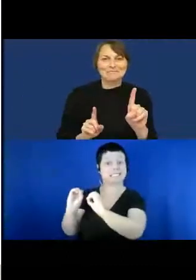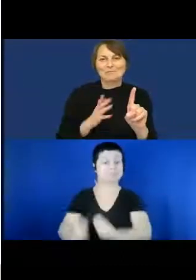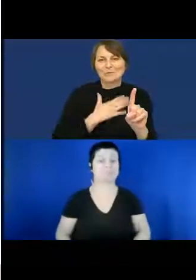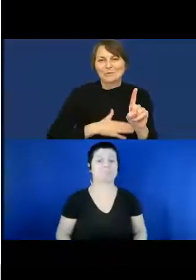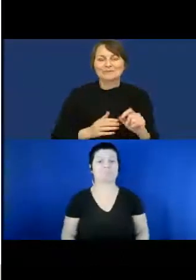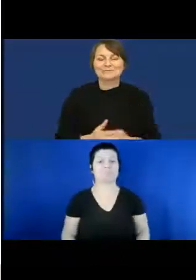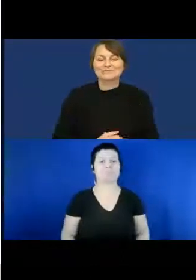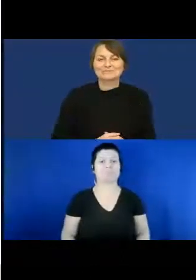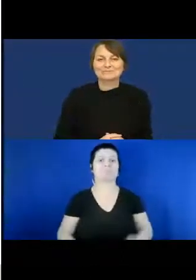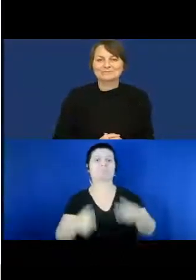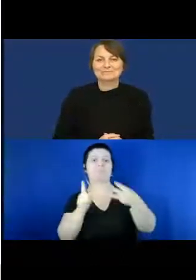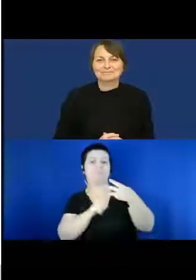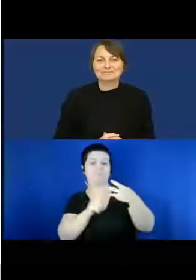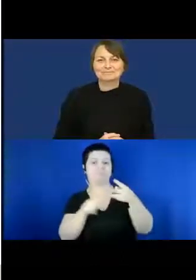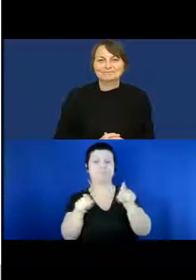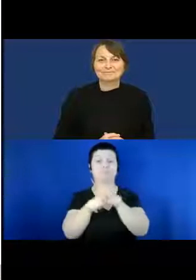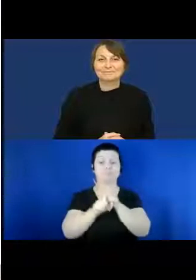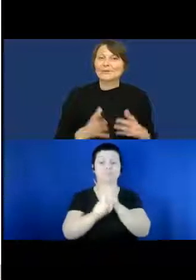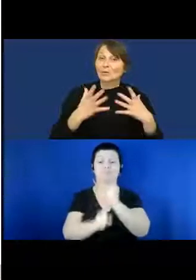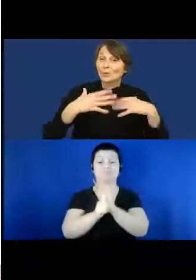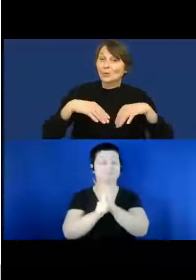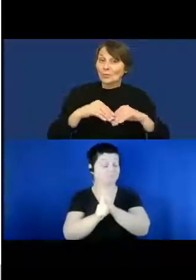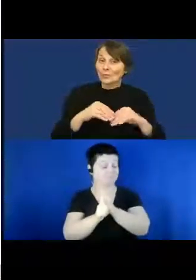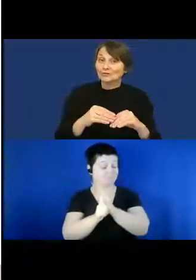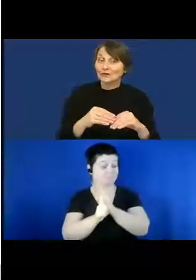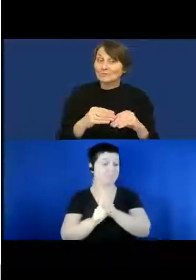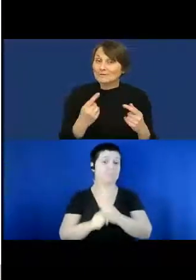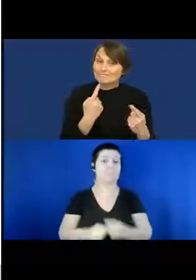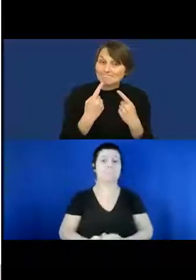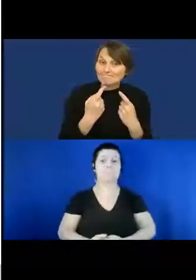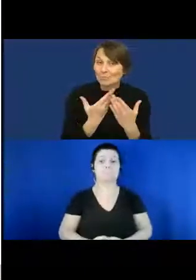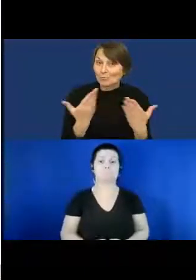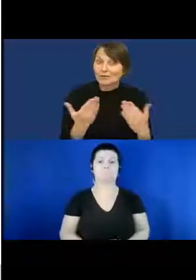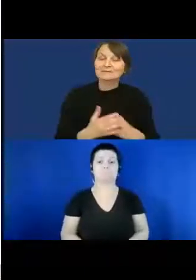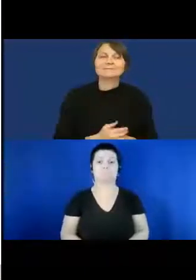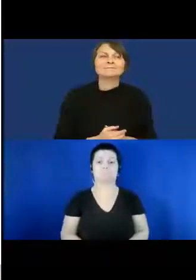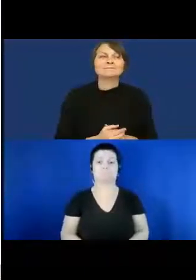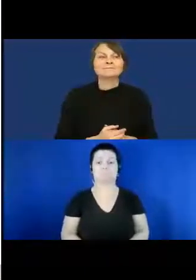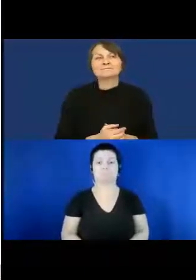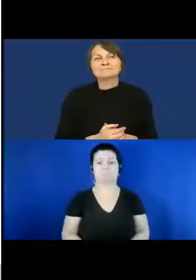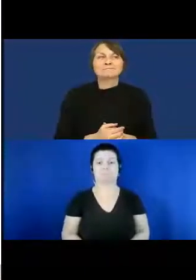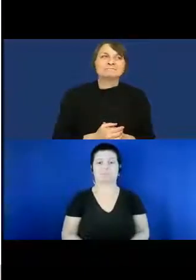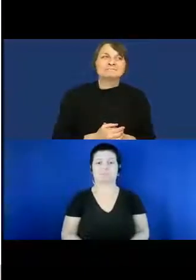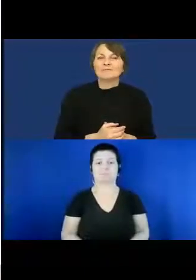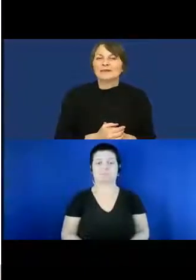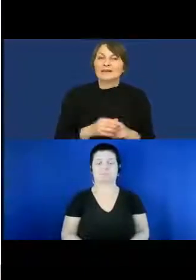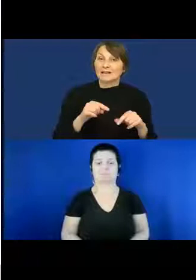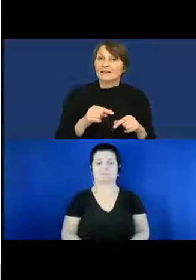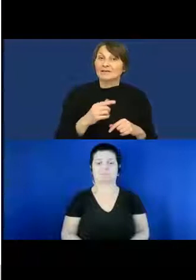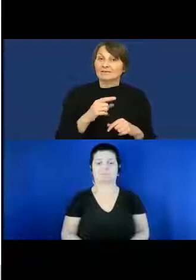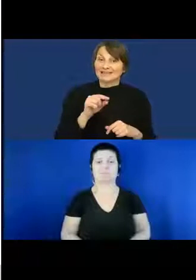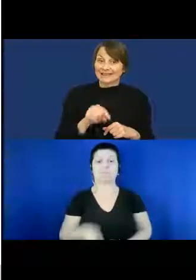were able to find in this workshop is that if we were to design a assistive